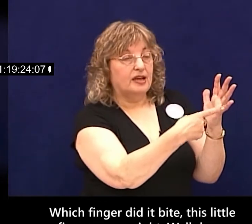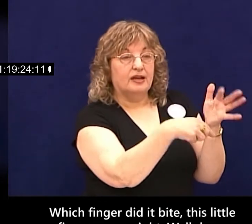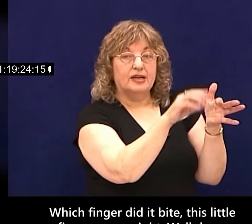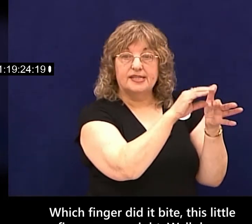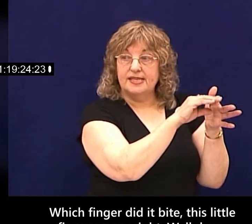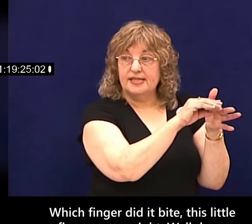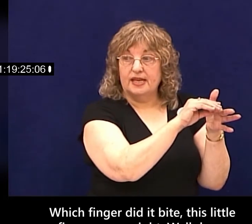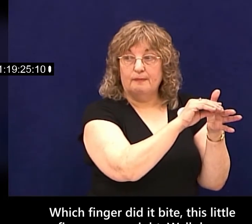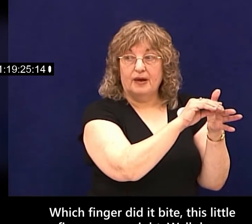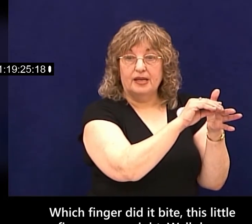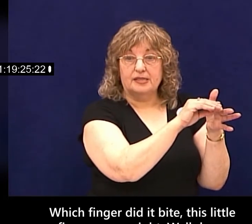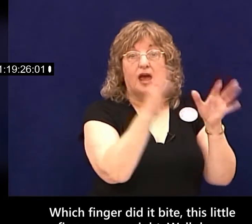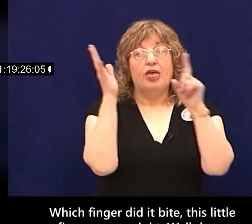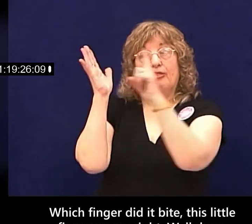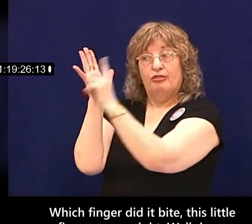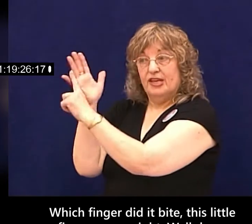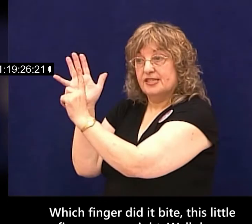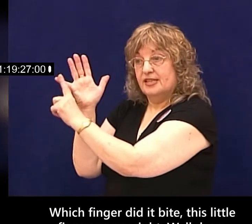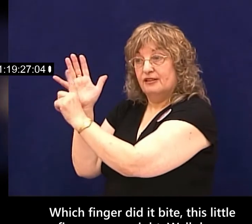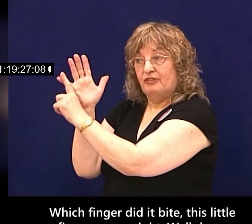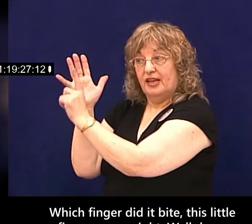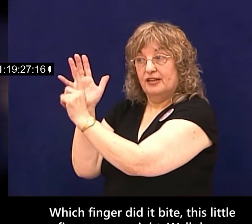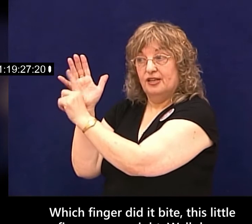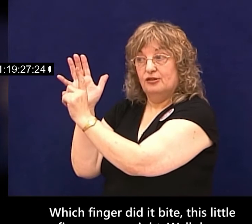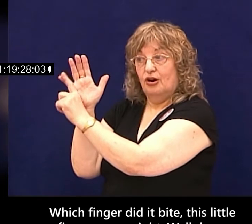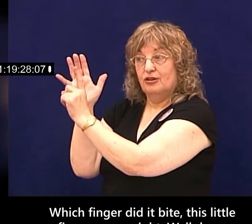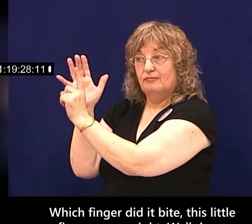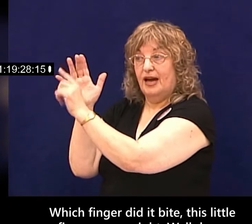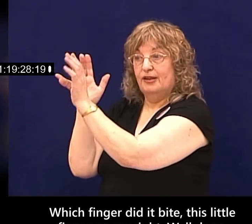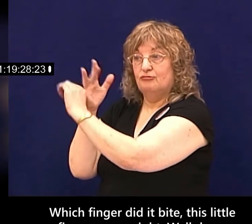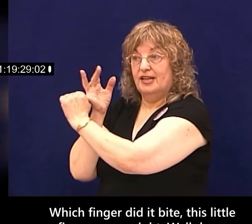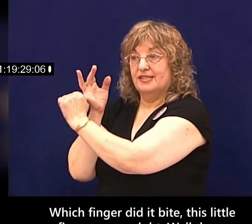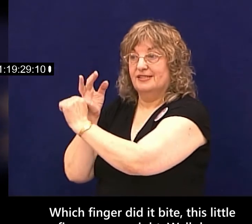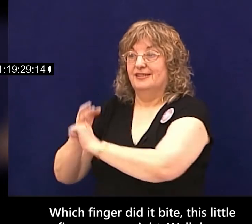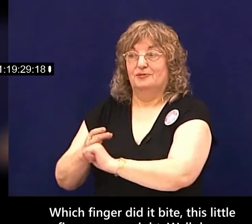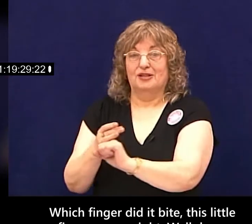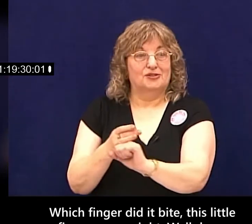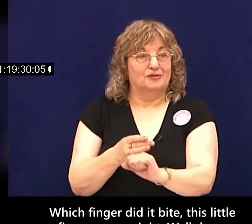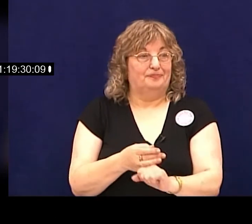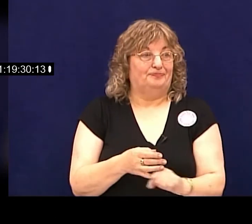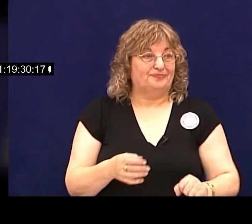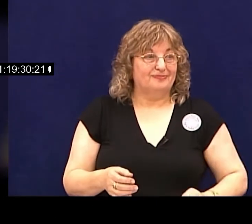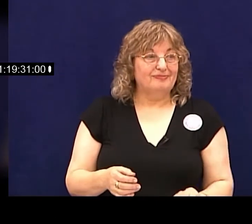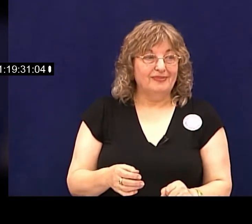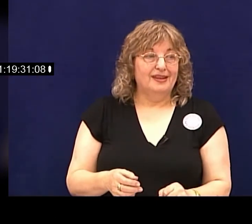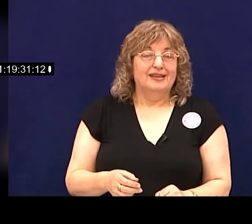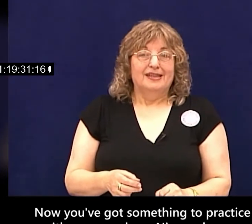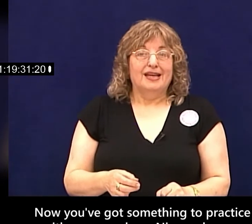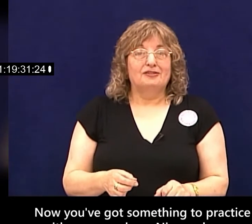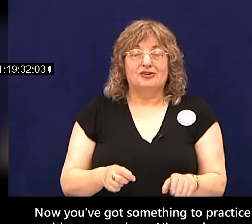finger did it bite? This little finger on my right. Well done. Now you've got something